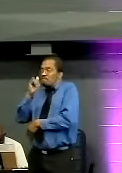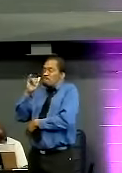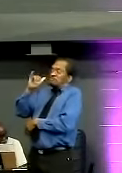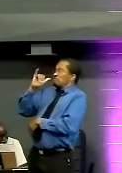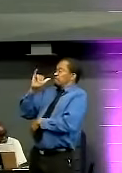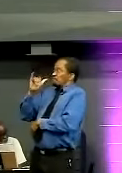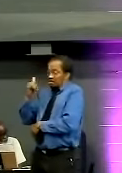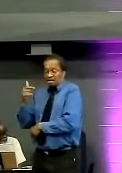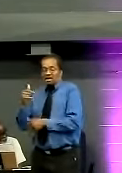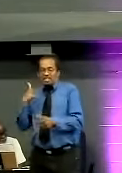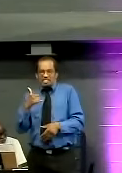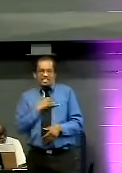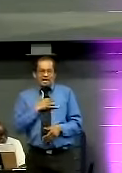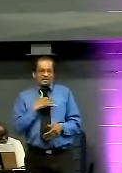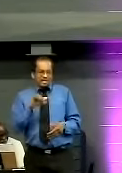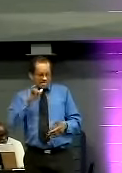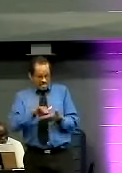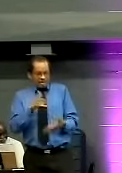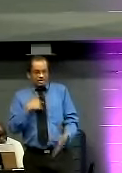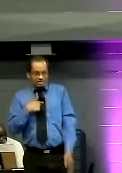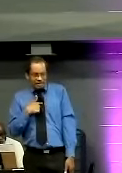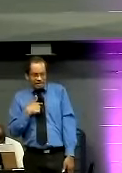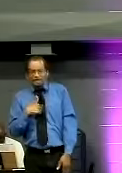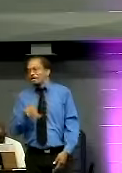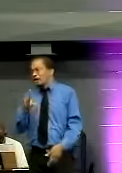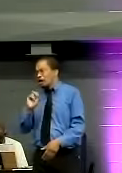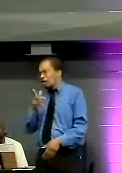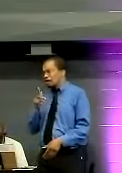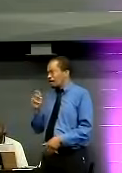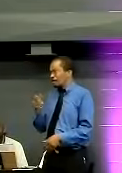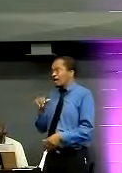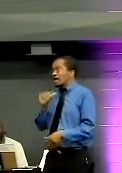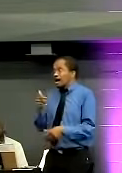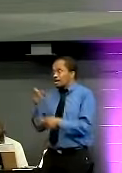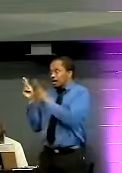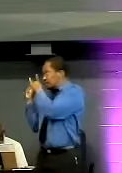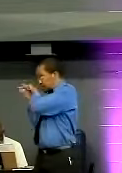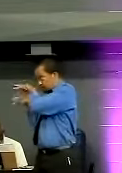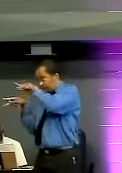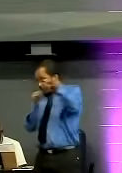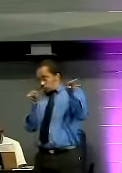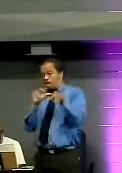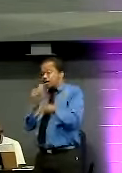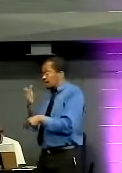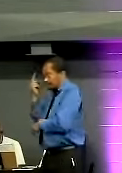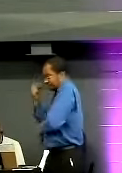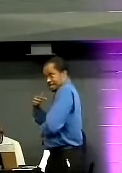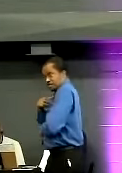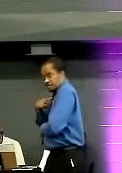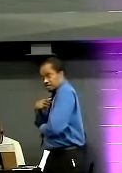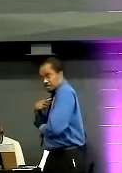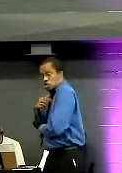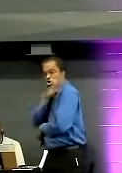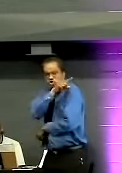you smoked it, but I forgive you for smoking. Right? I know I can't look back there because they don't want to be real with me.